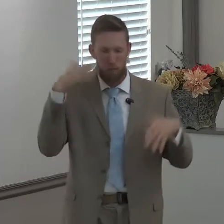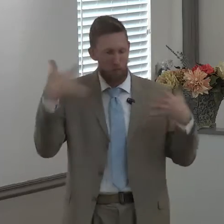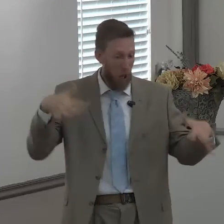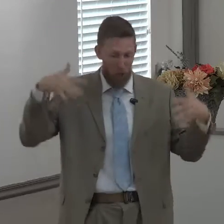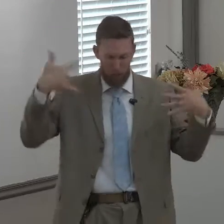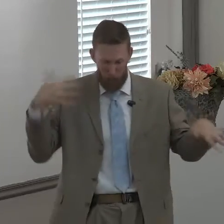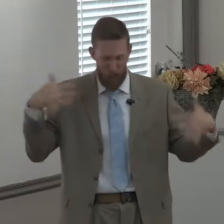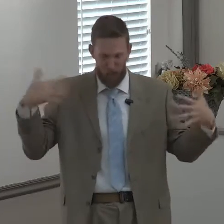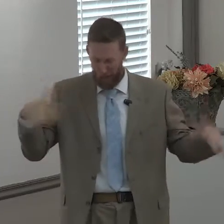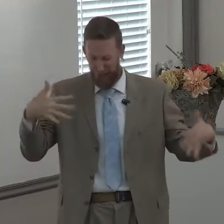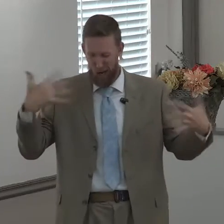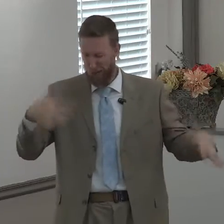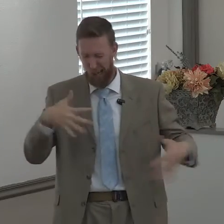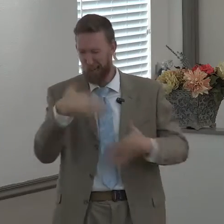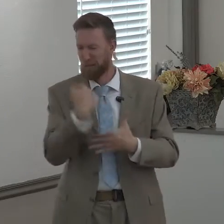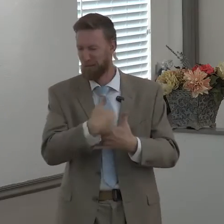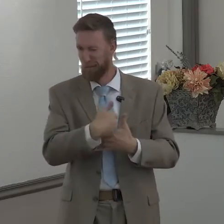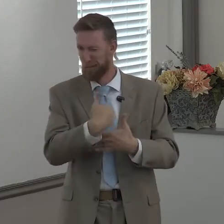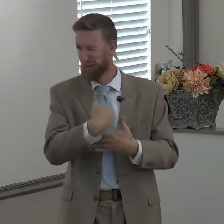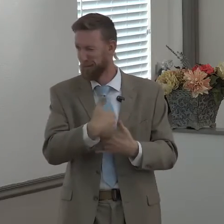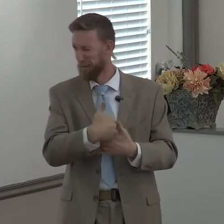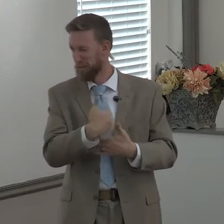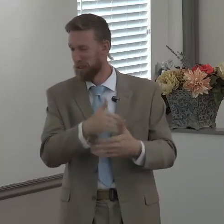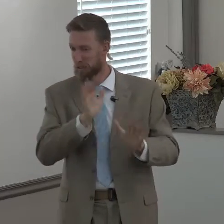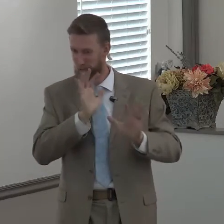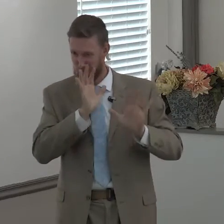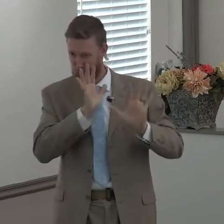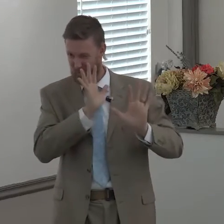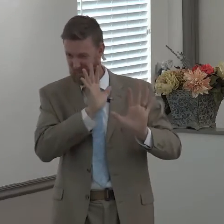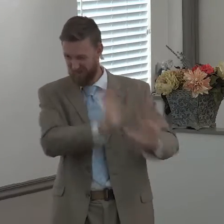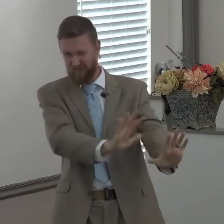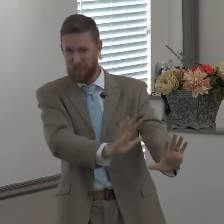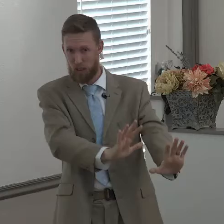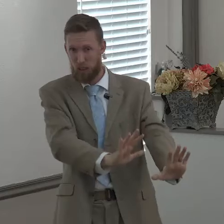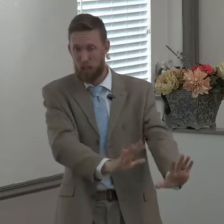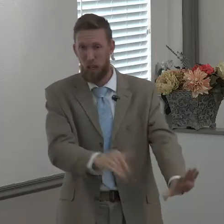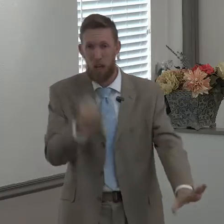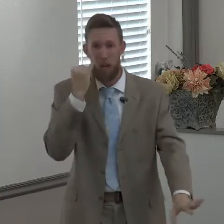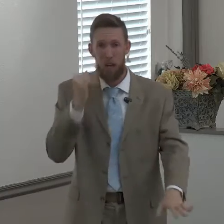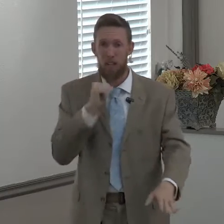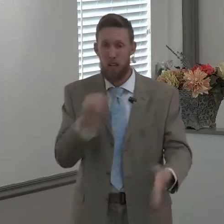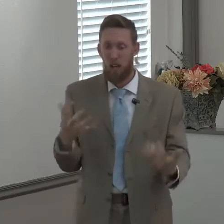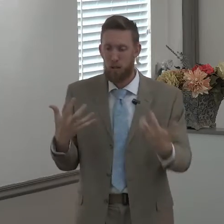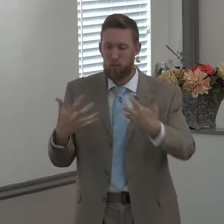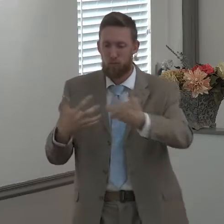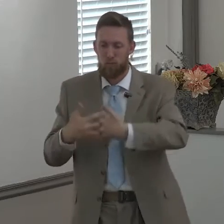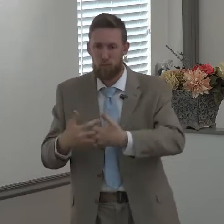other instruments. But by themselves, nobody wants to be in the room.